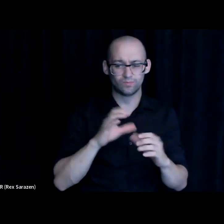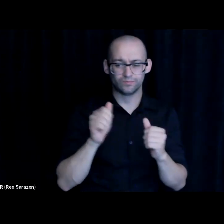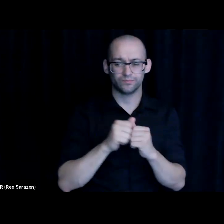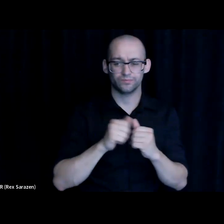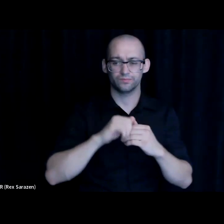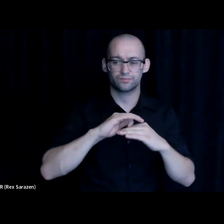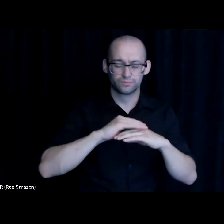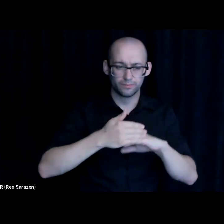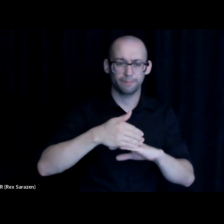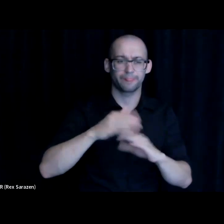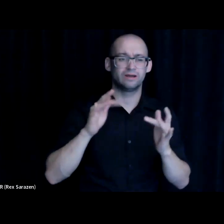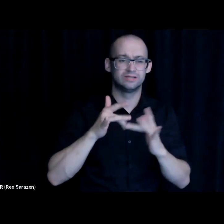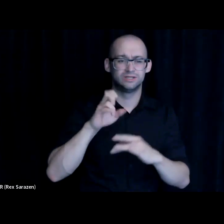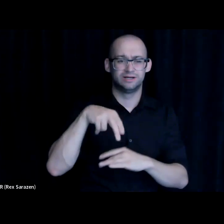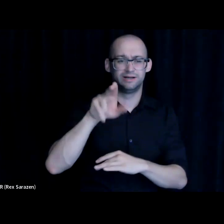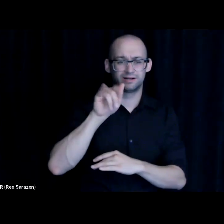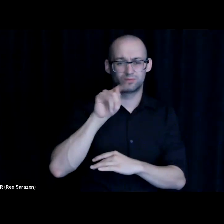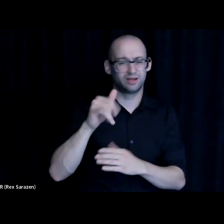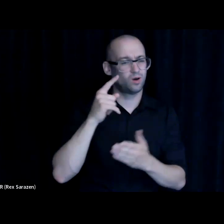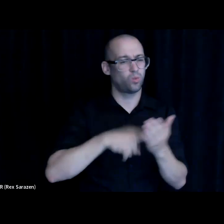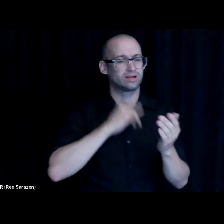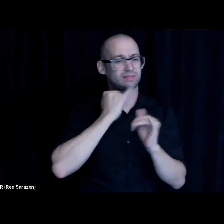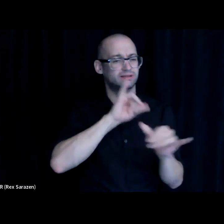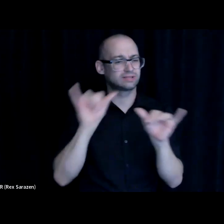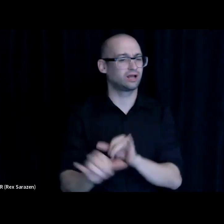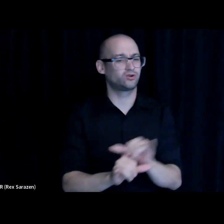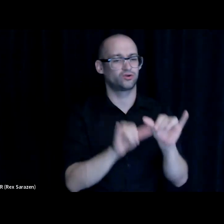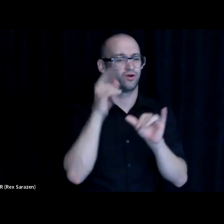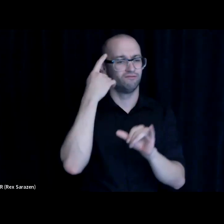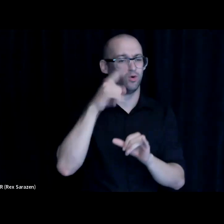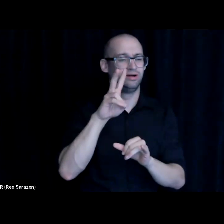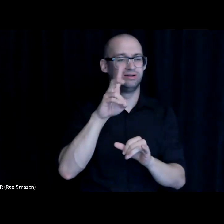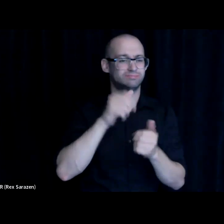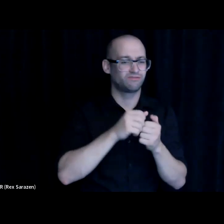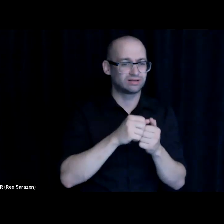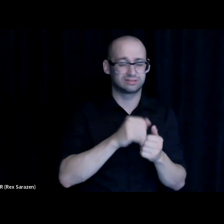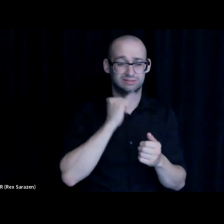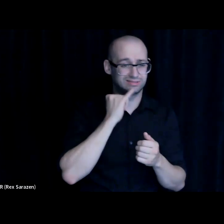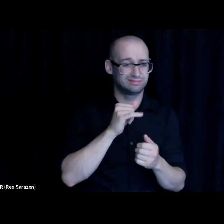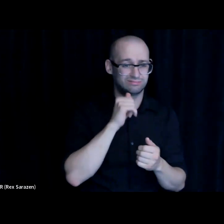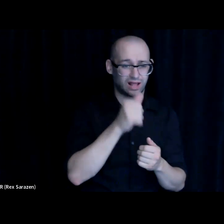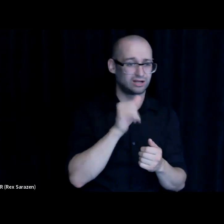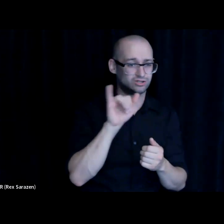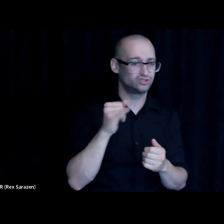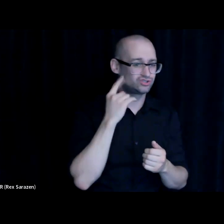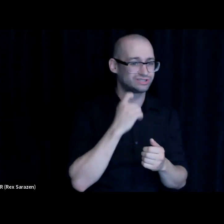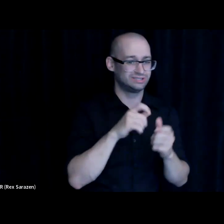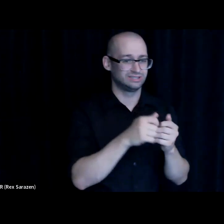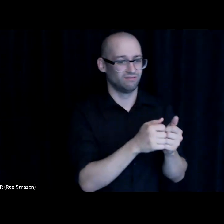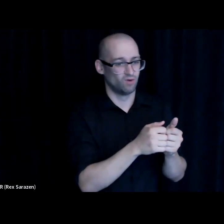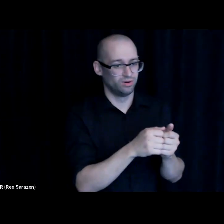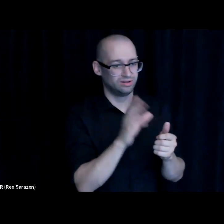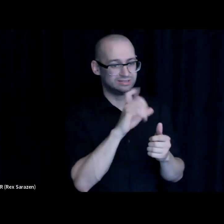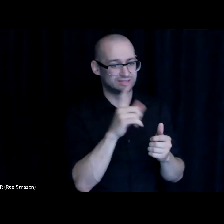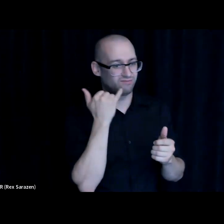equity. What's a standard for a device? It's not just a cell phone, so what's a standard? It's also not a gaming device. So